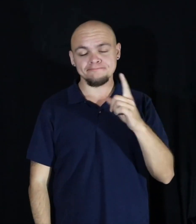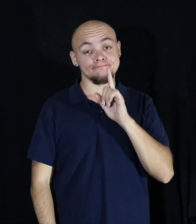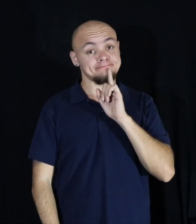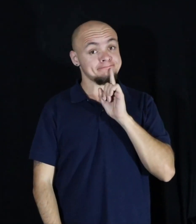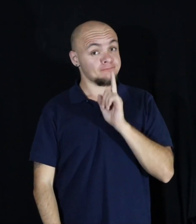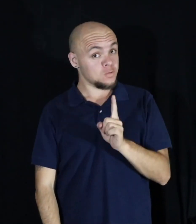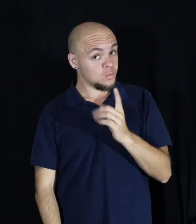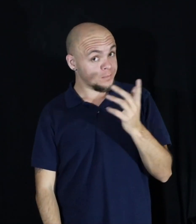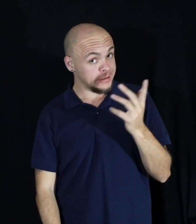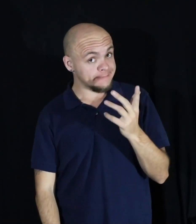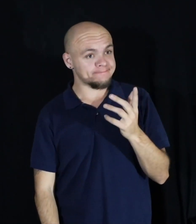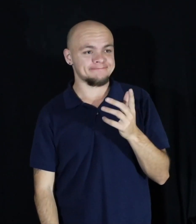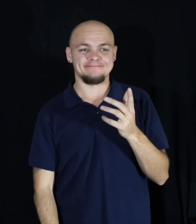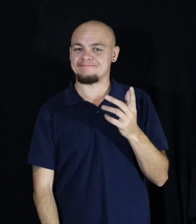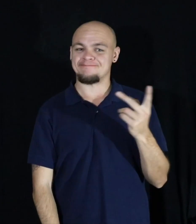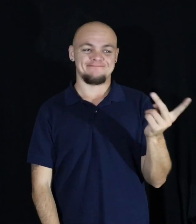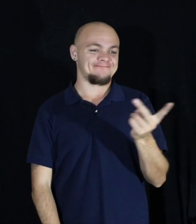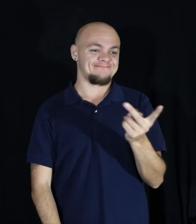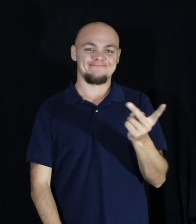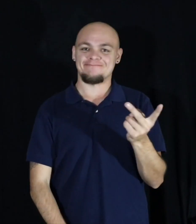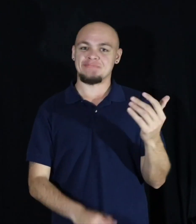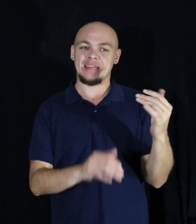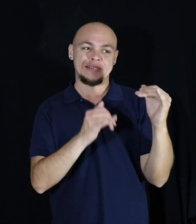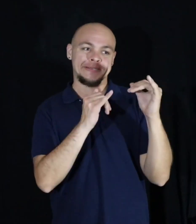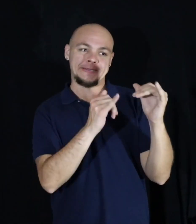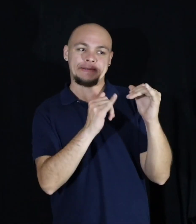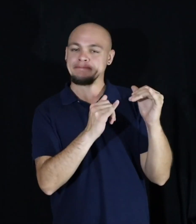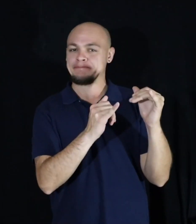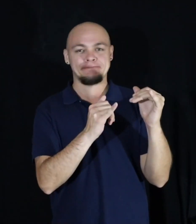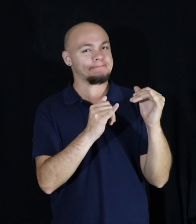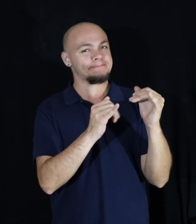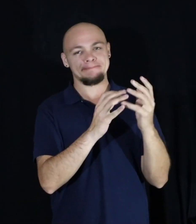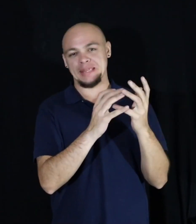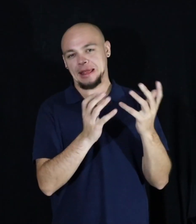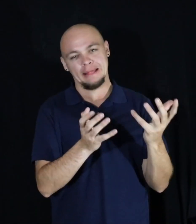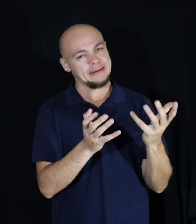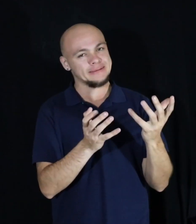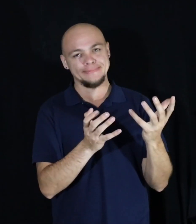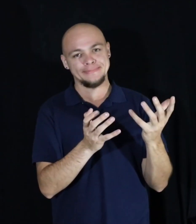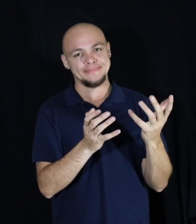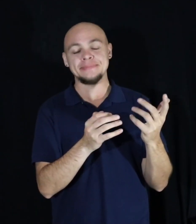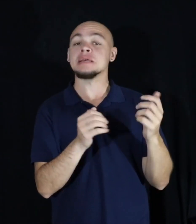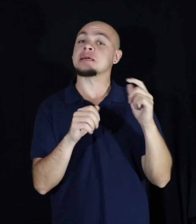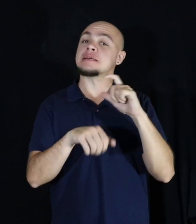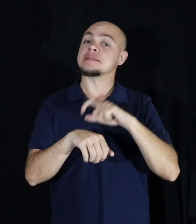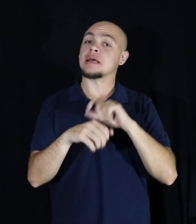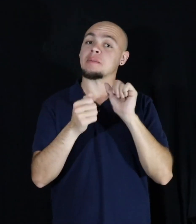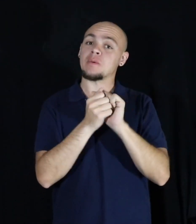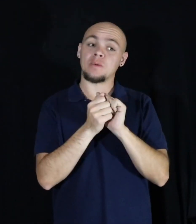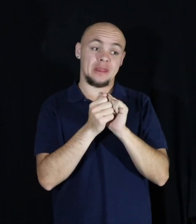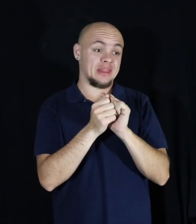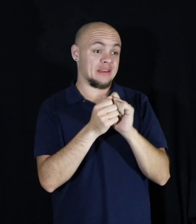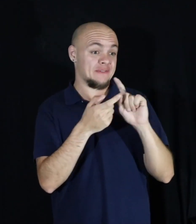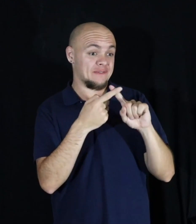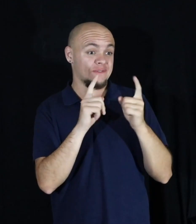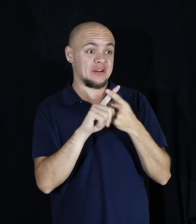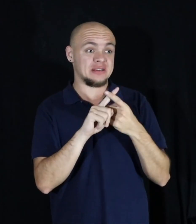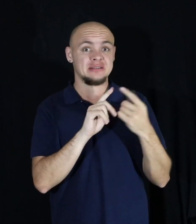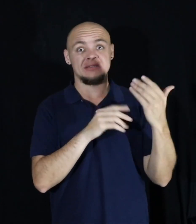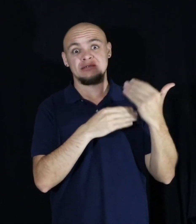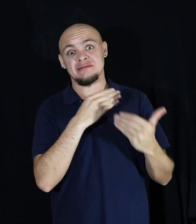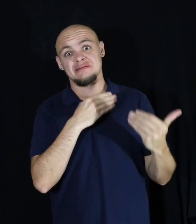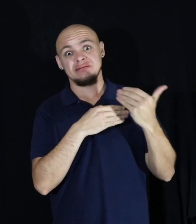is that you don't have much in common with that person after all. Spending time with a friend who constantly winds you up is